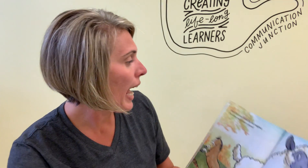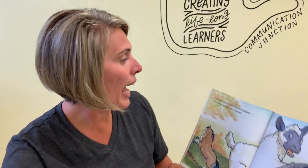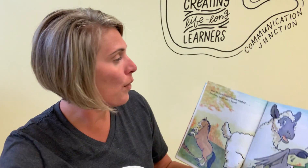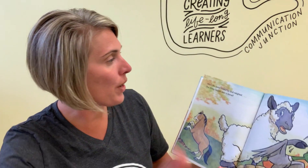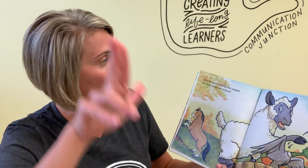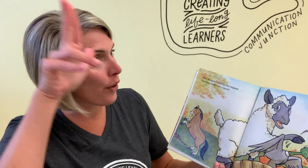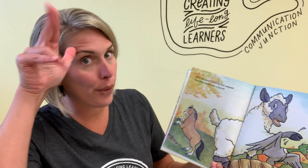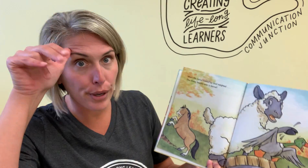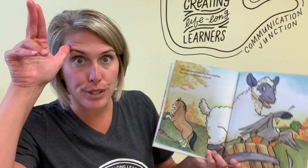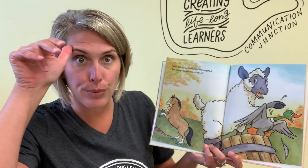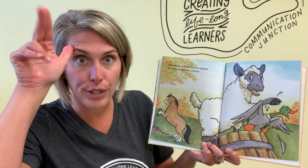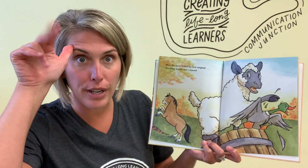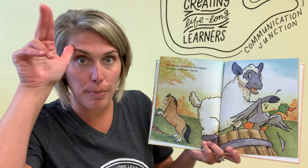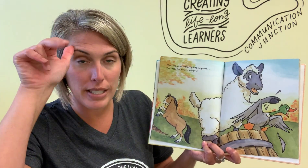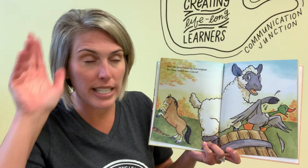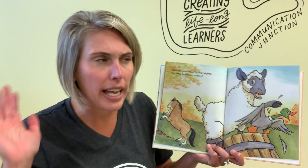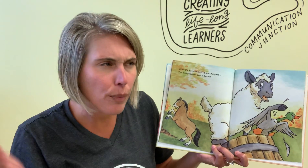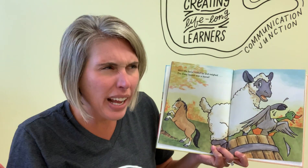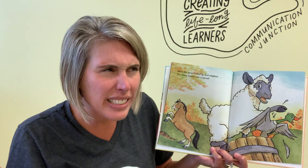And when the horse reared up and said, what?